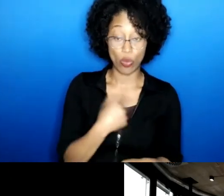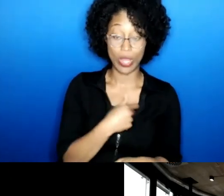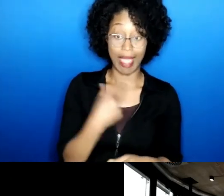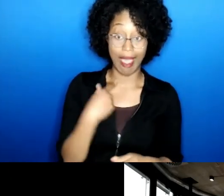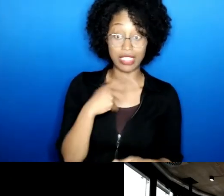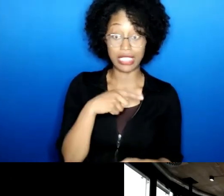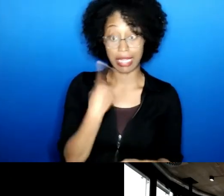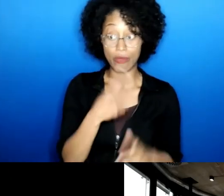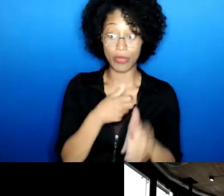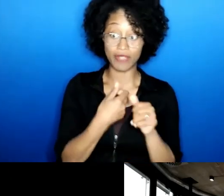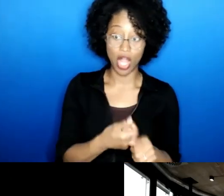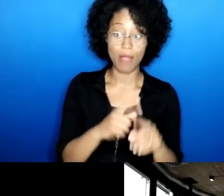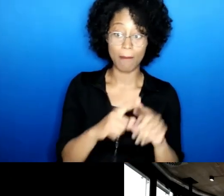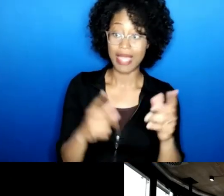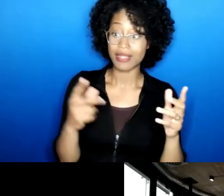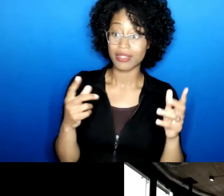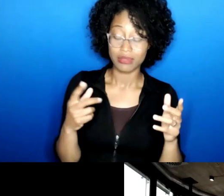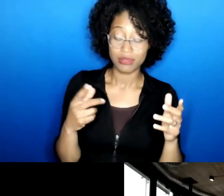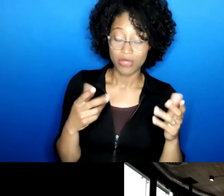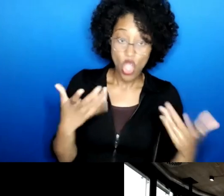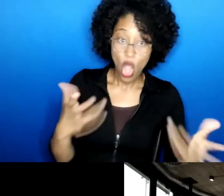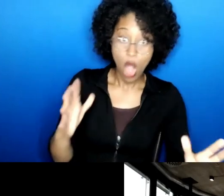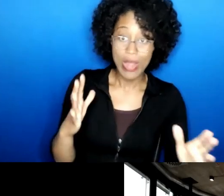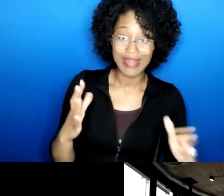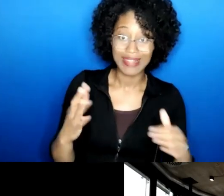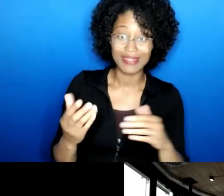do and upload